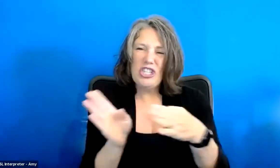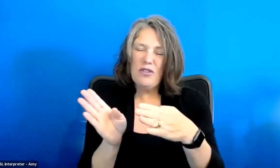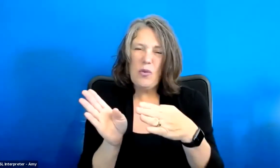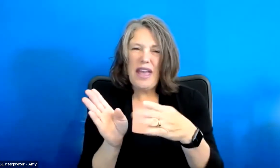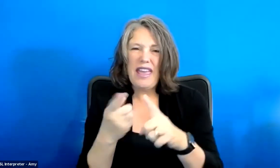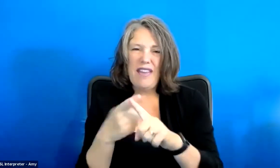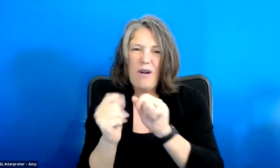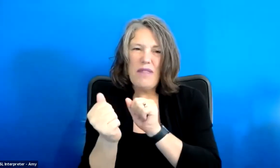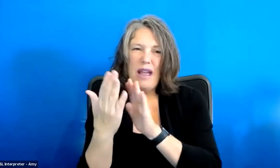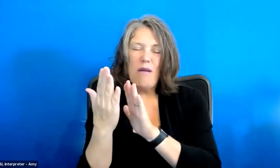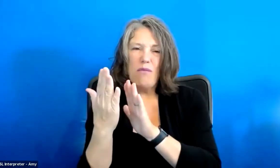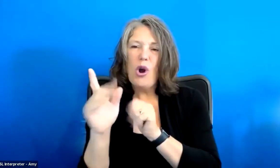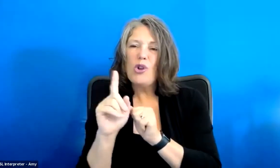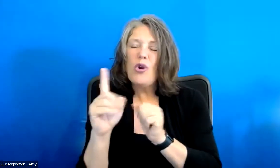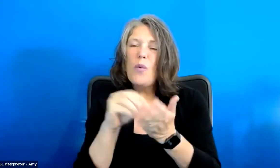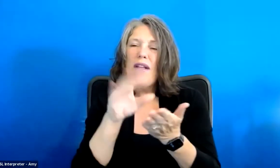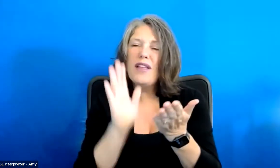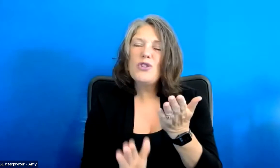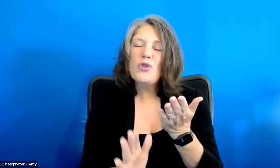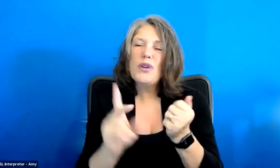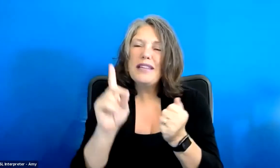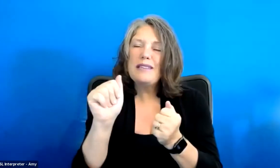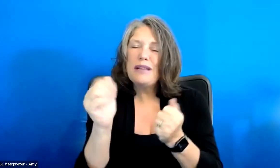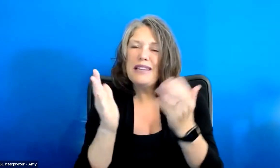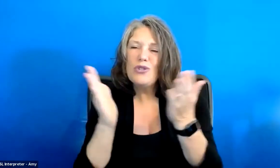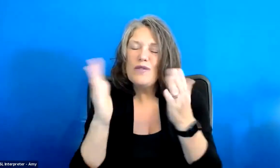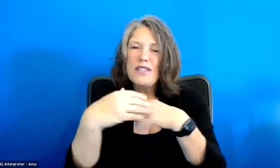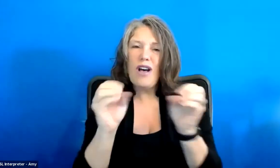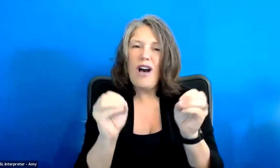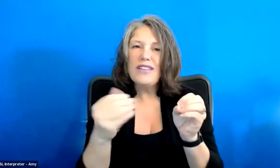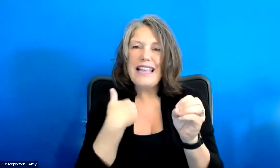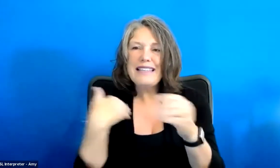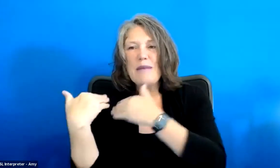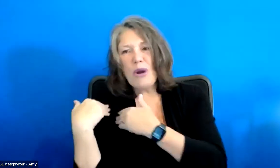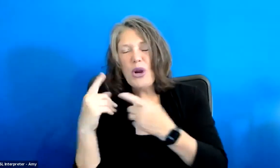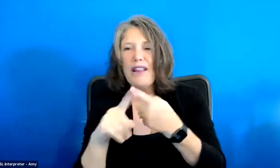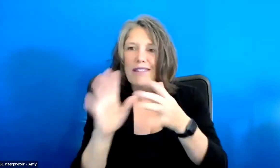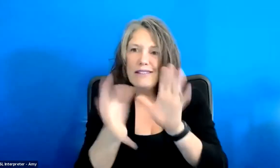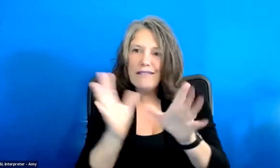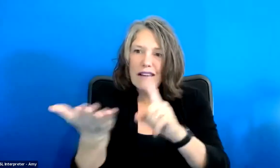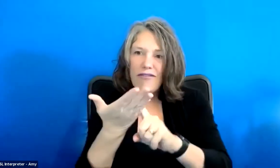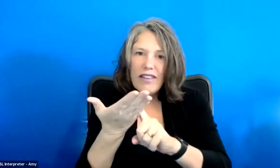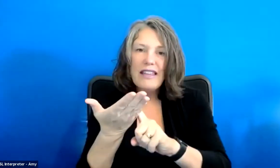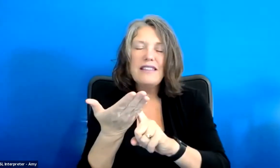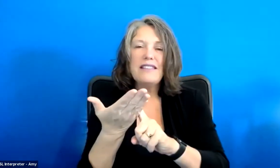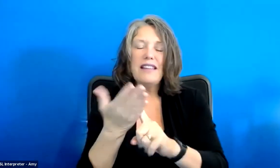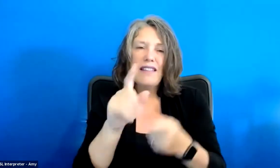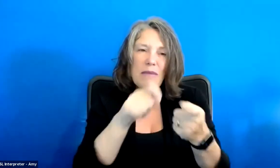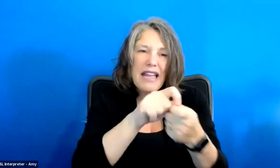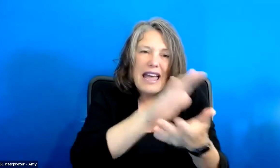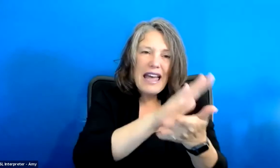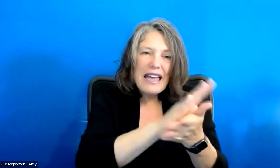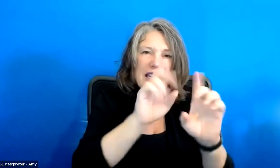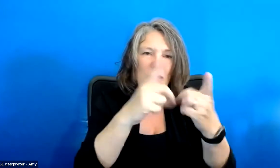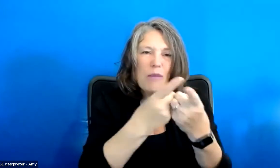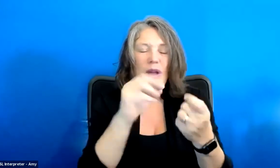the approach where the Student Disability Services Office has the burden of convincing the particular